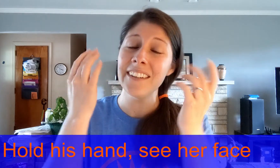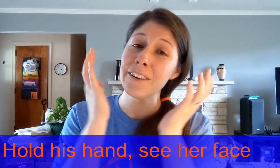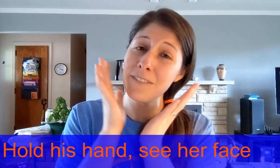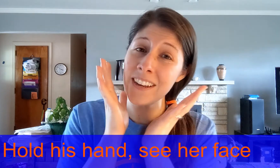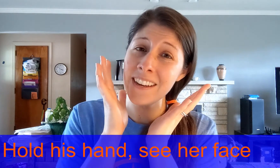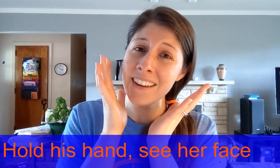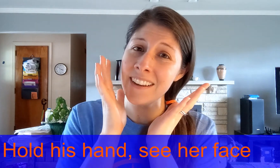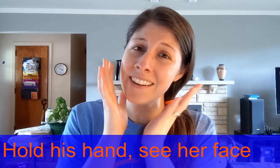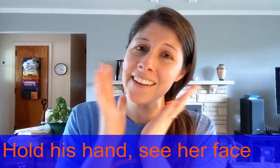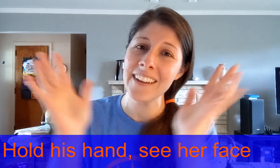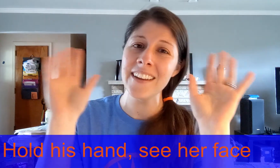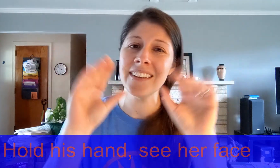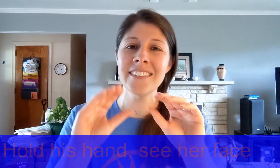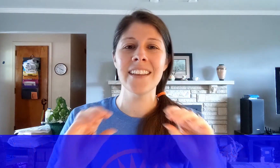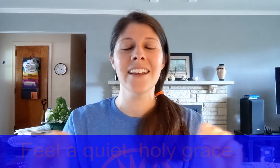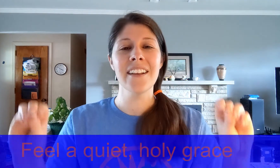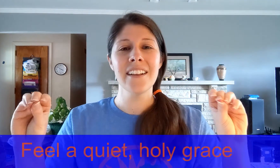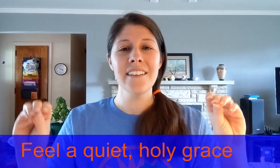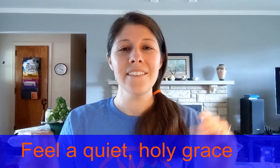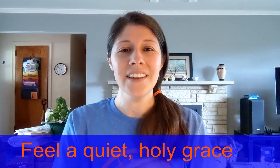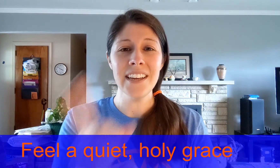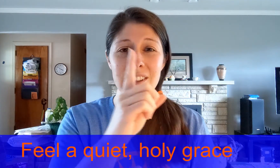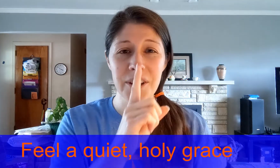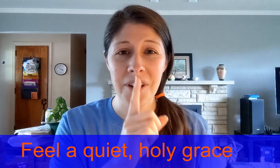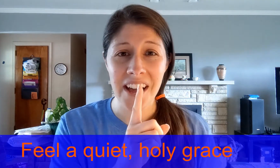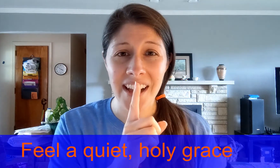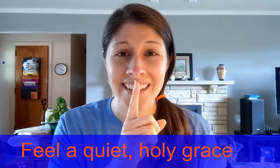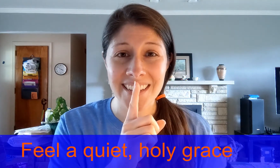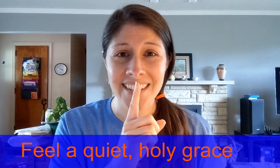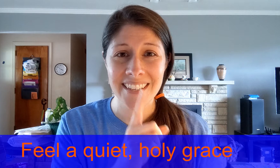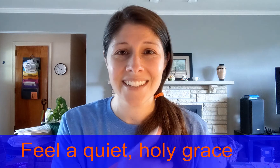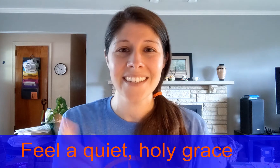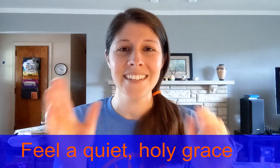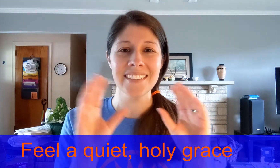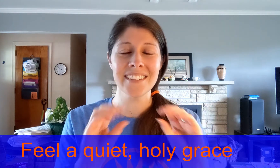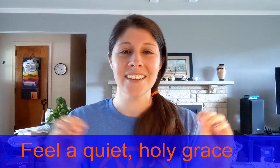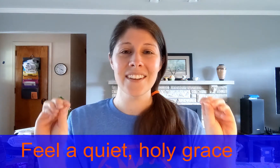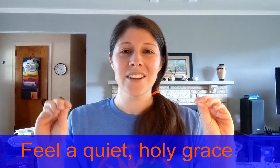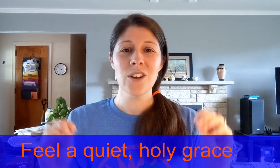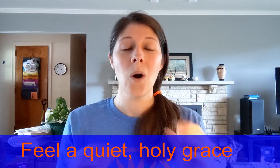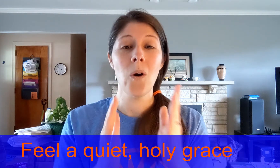her face, feel the quiet,